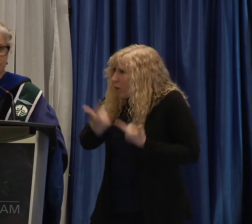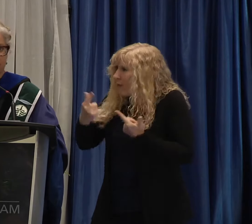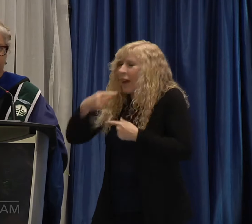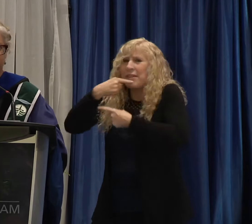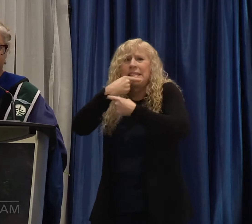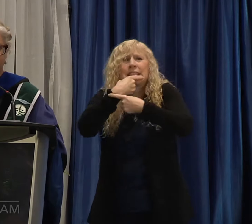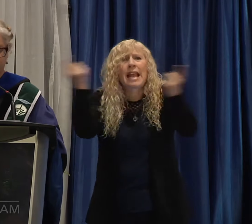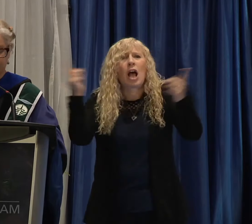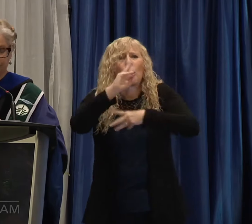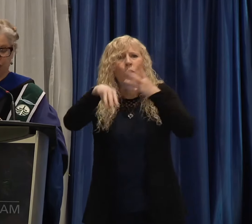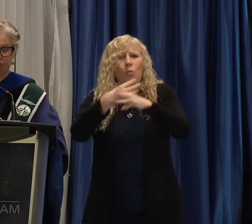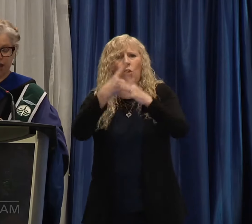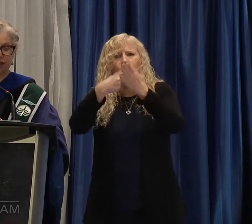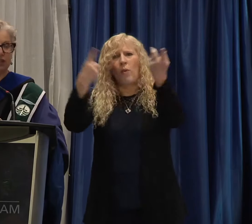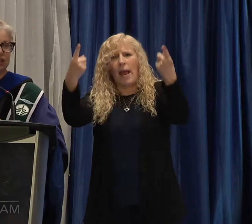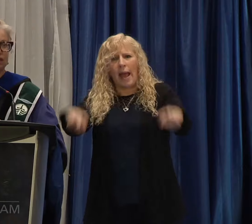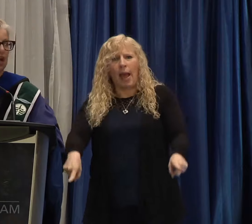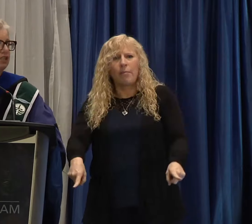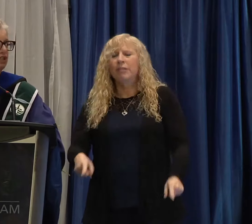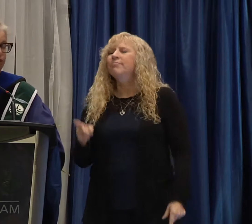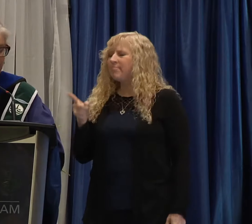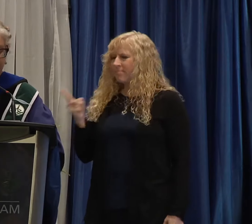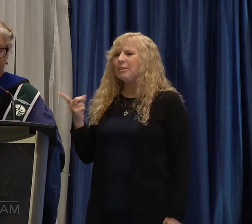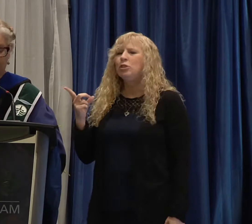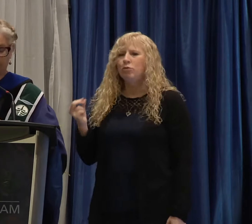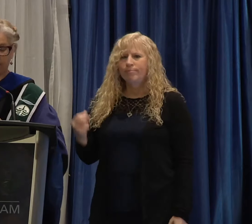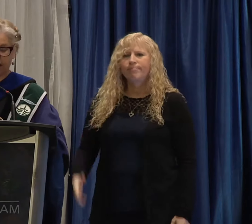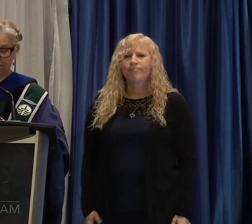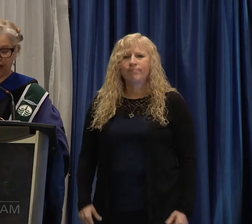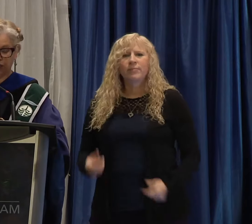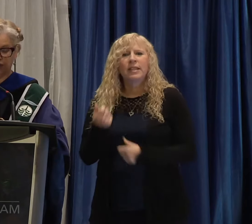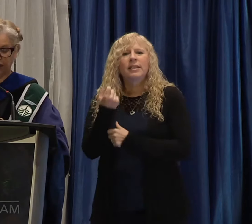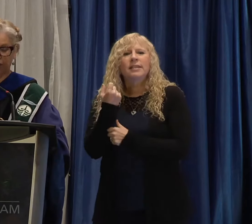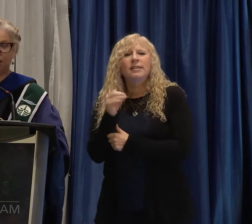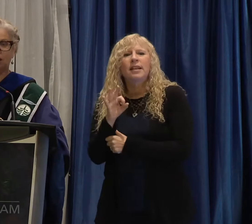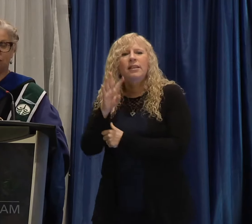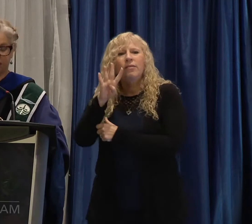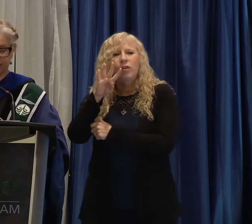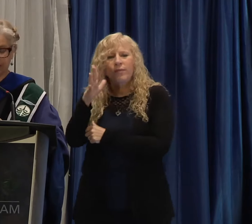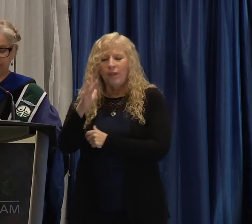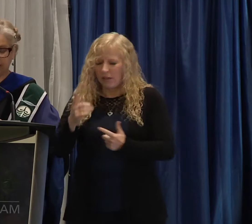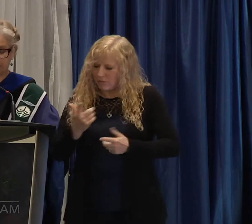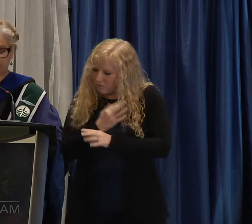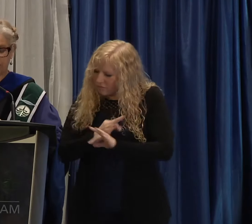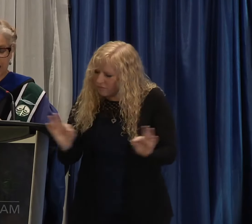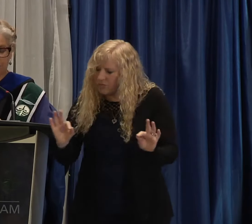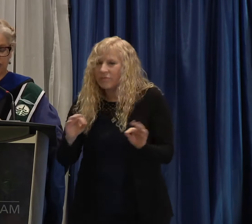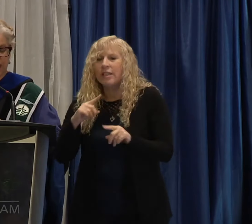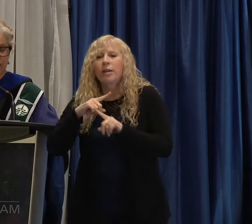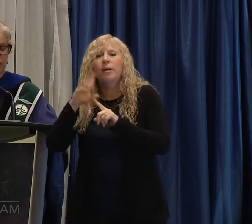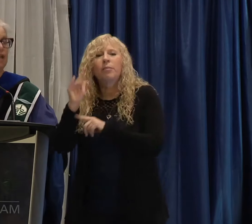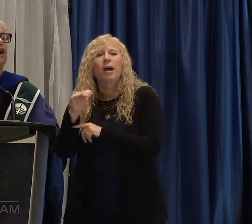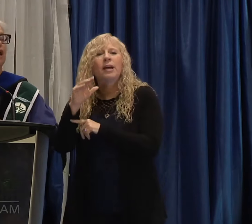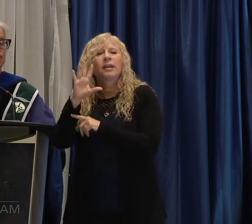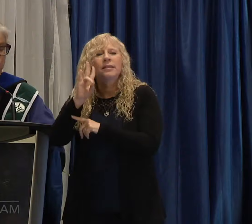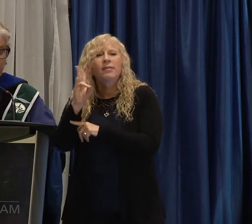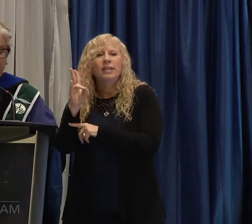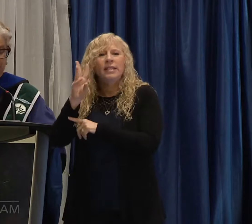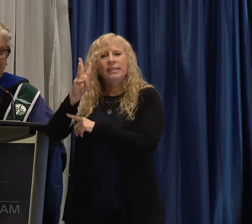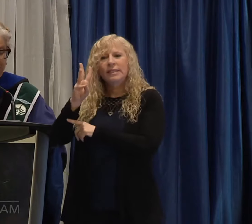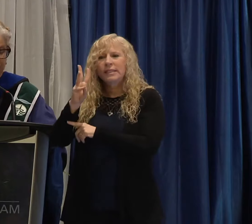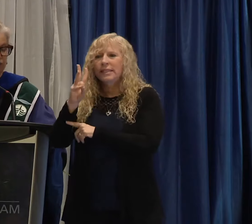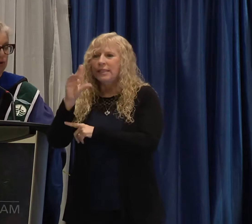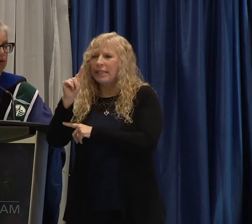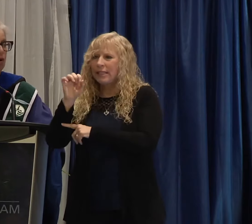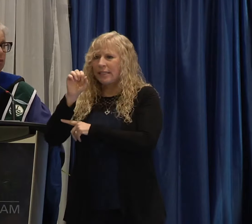has done that. On May the 6th, 1945, Max was liberated by the 76th Tank Battalion of